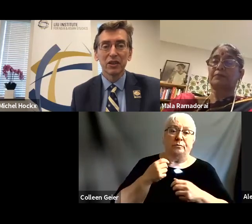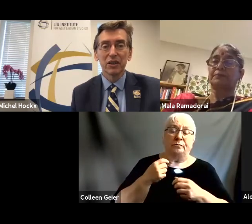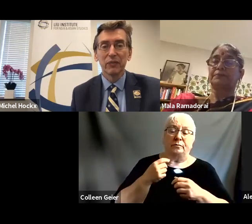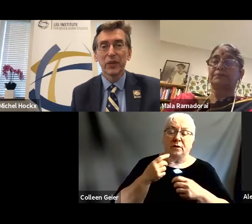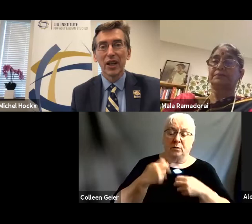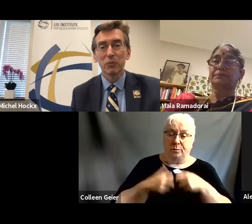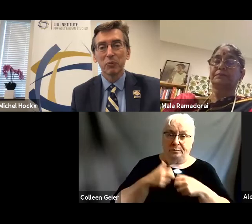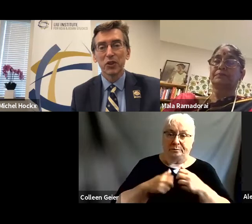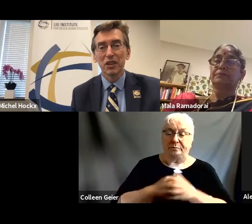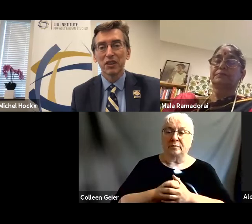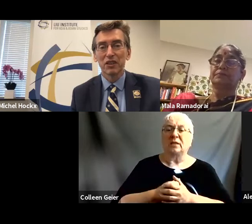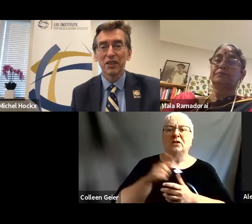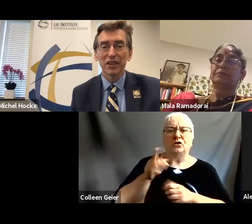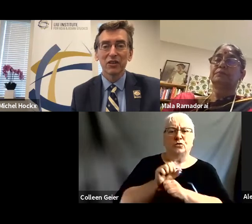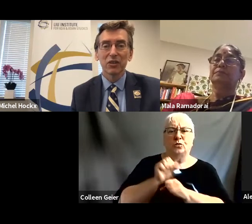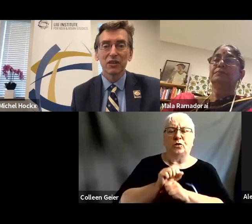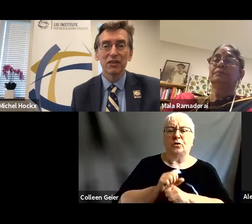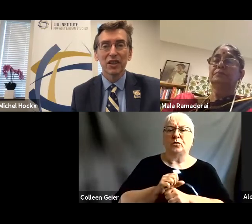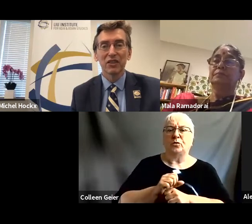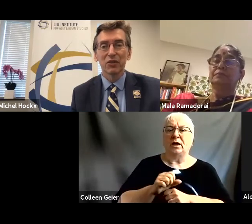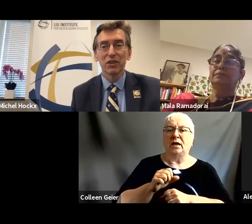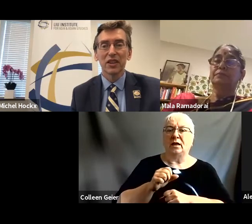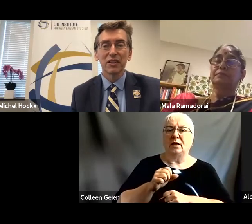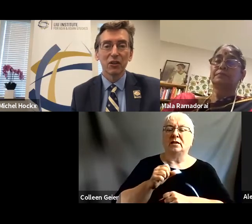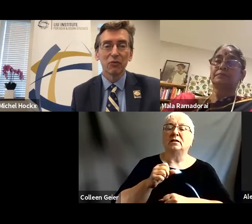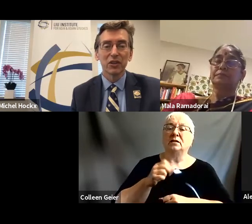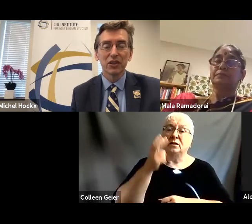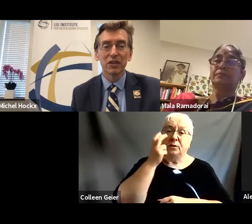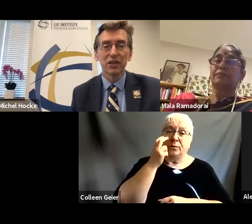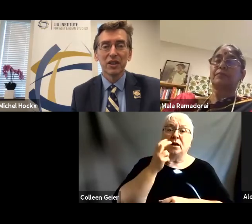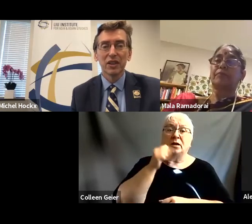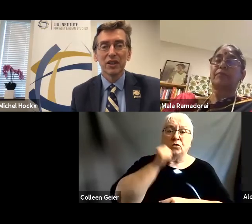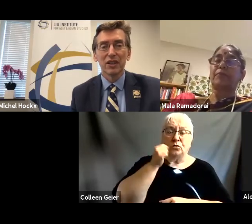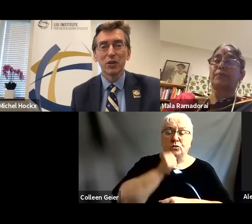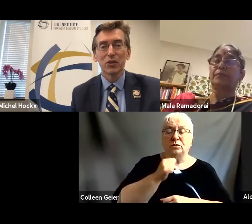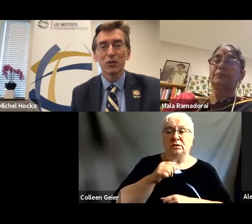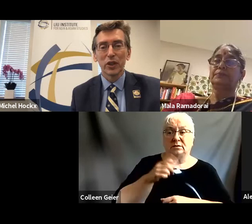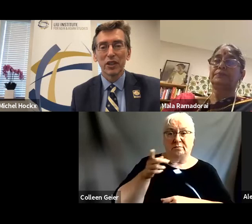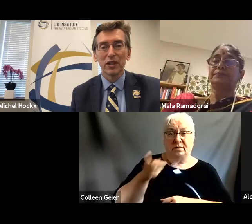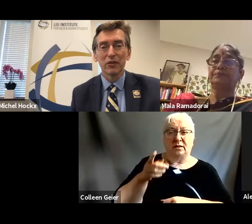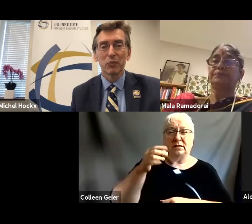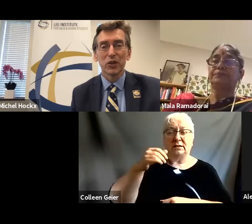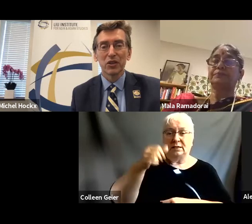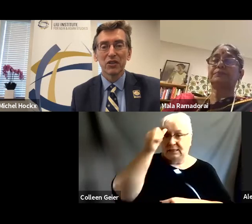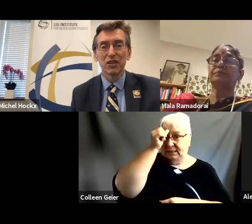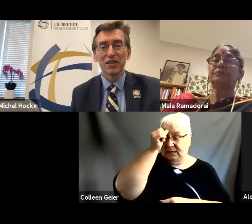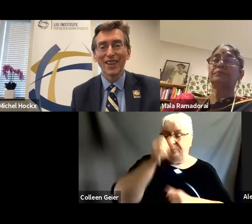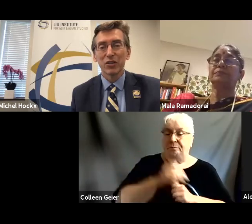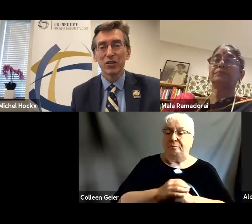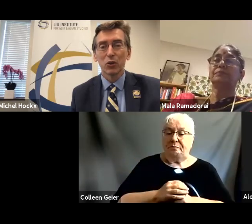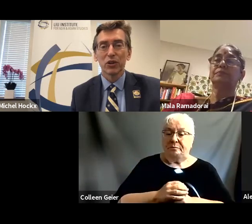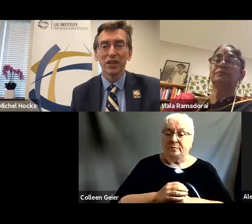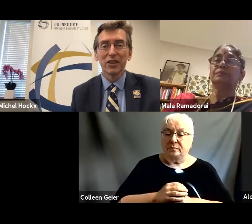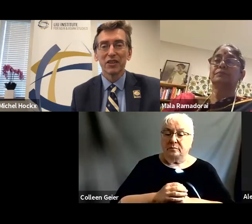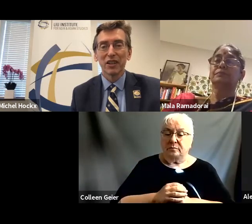in India has been presented at national and international design conferences. It is also the winner of the prestigious